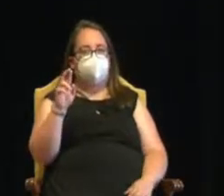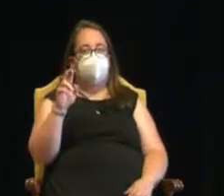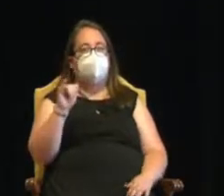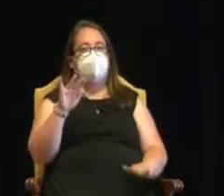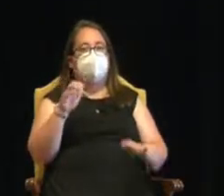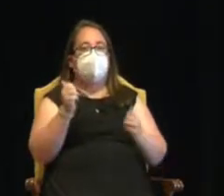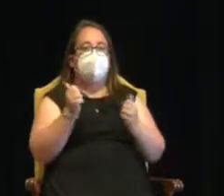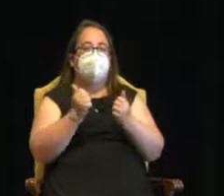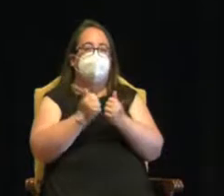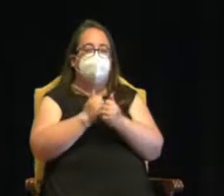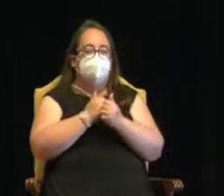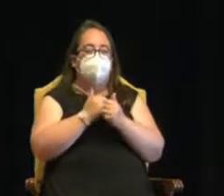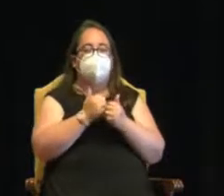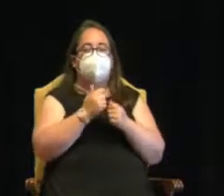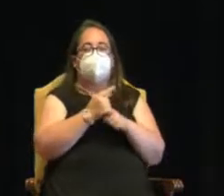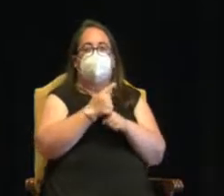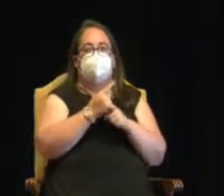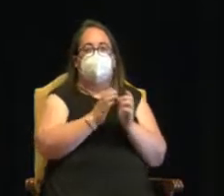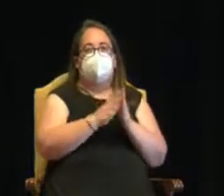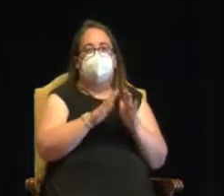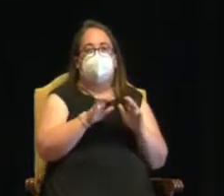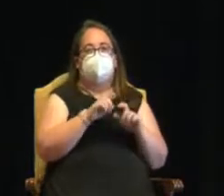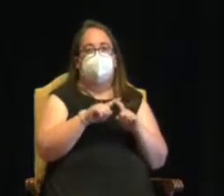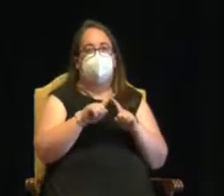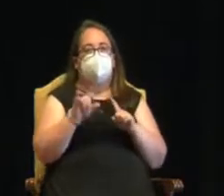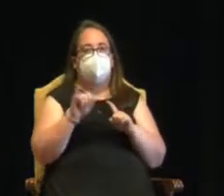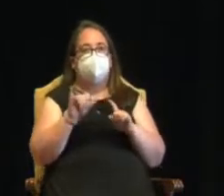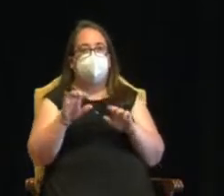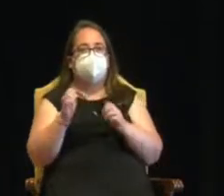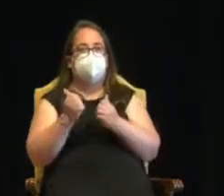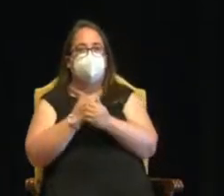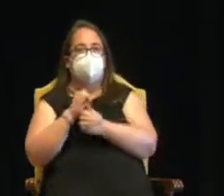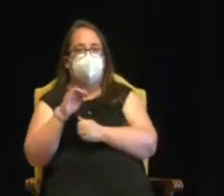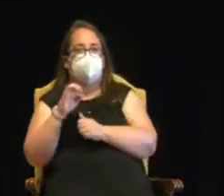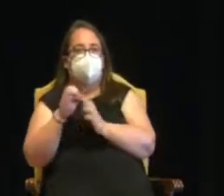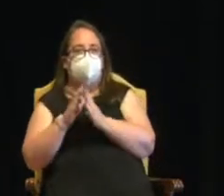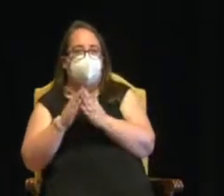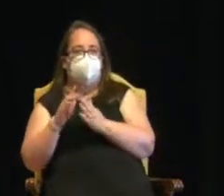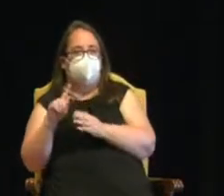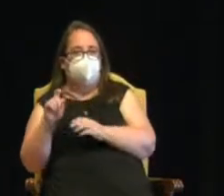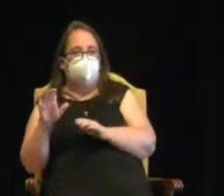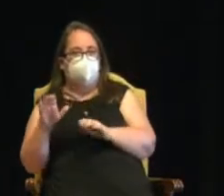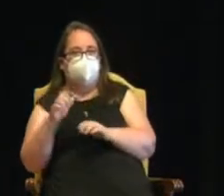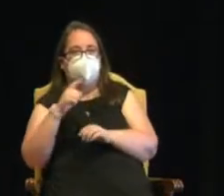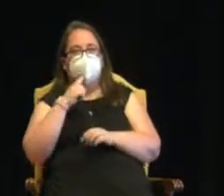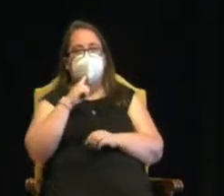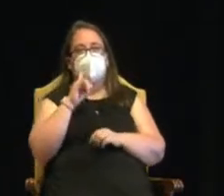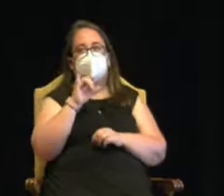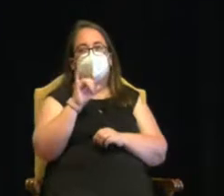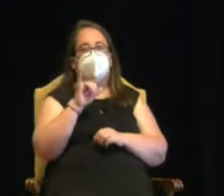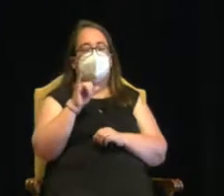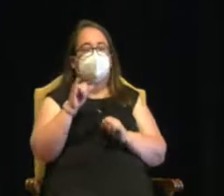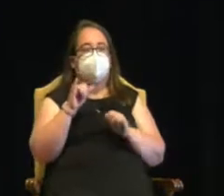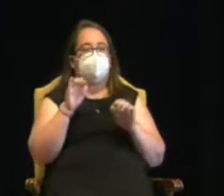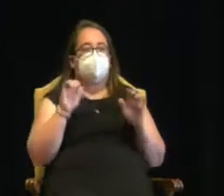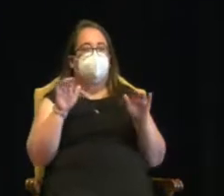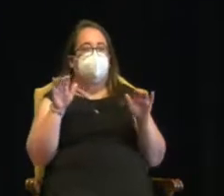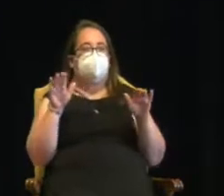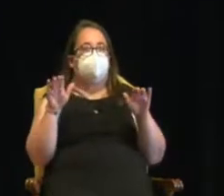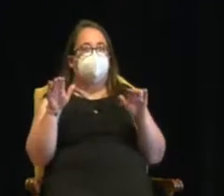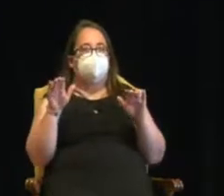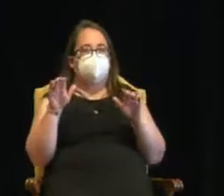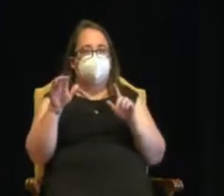everything a literary novel should do, but also did everything a crime novel should do. He said, that's like angels dancing on the head of a